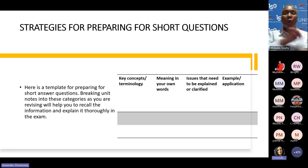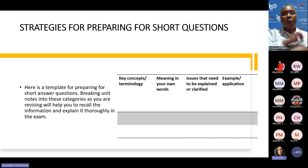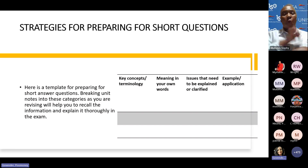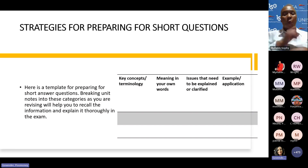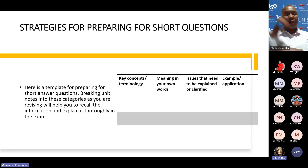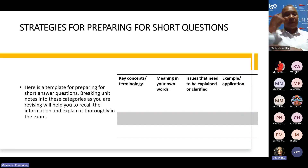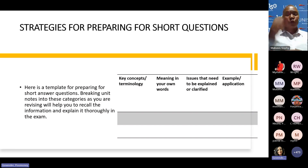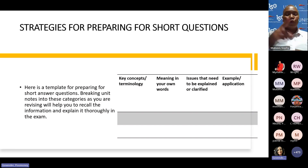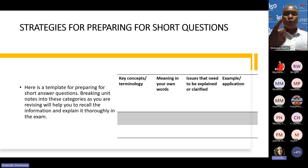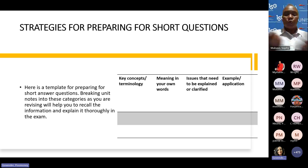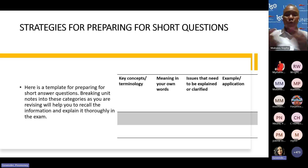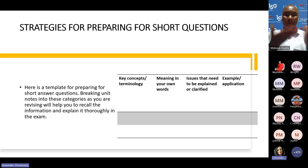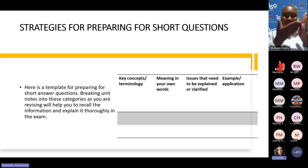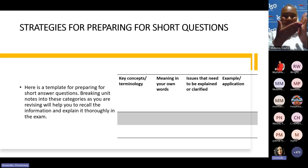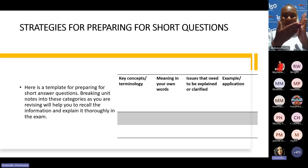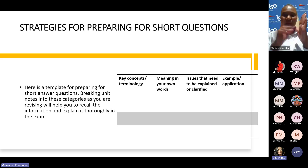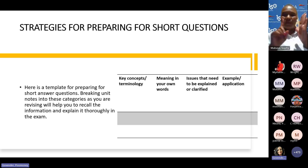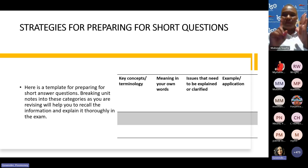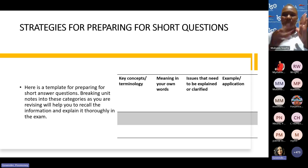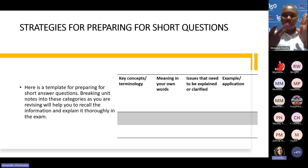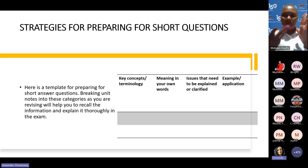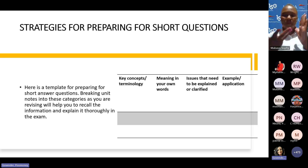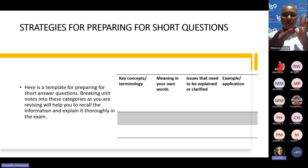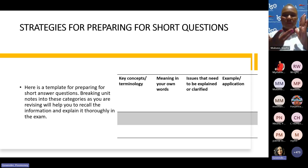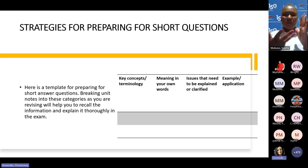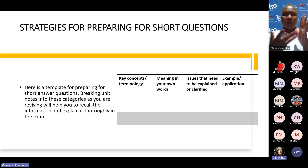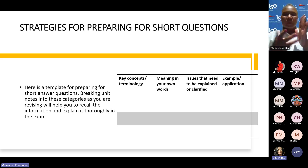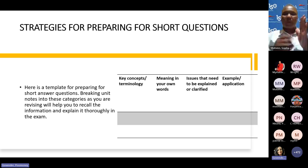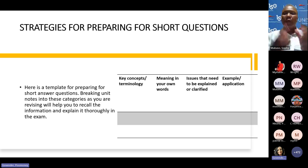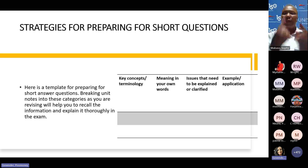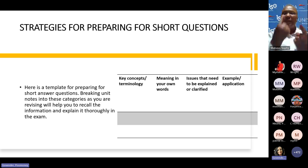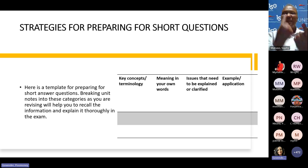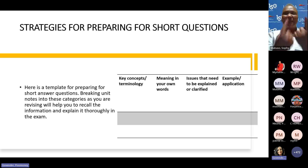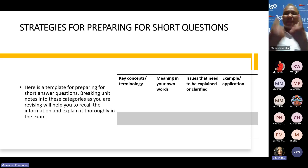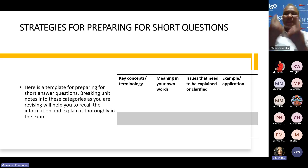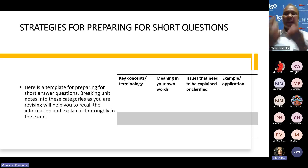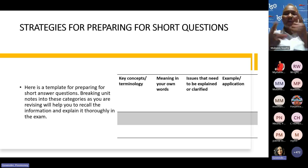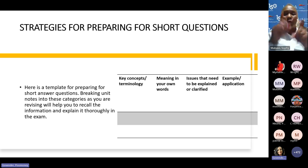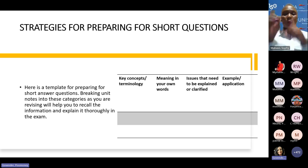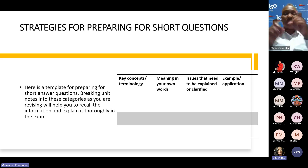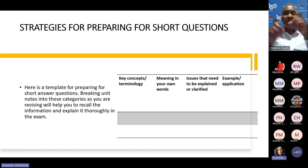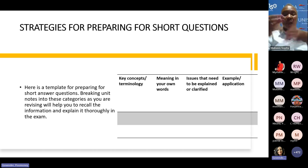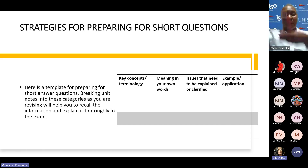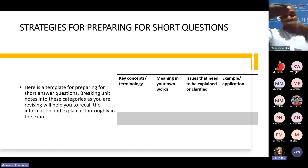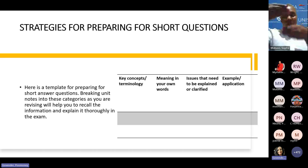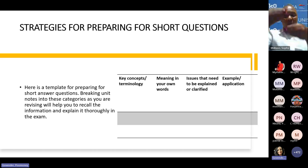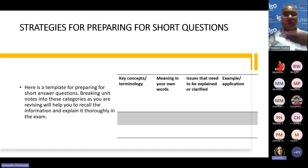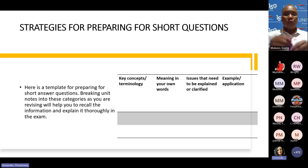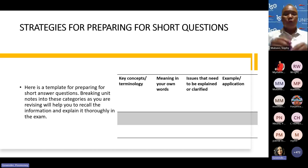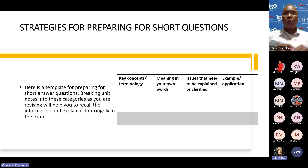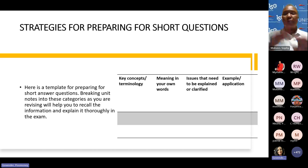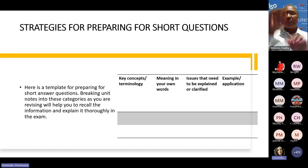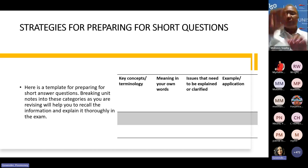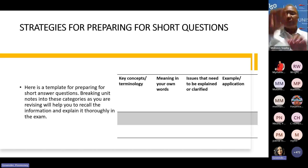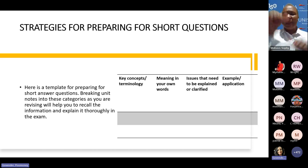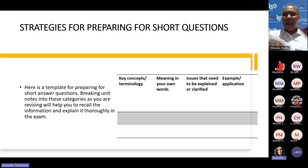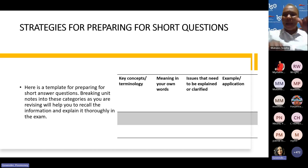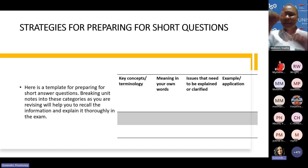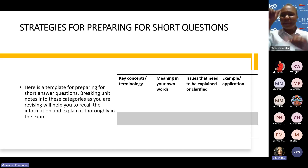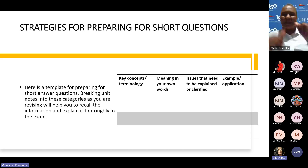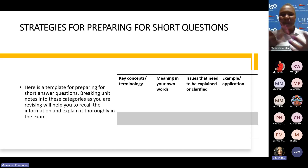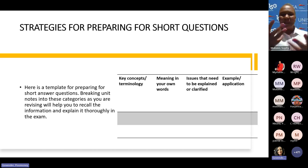this is in every question paper, you will be assessed on key concepts